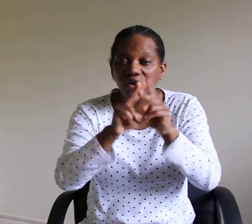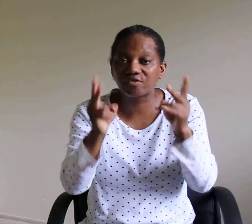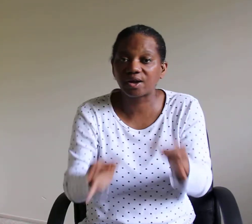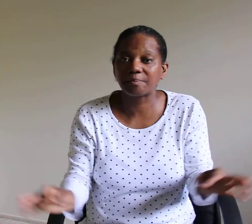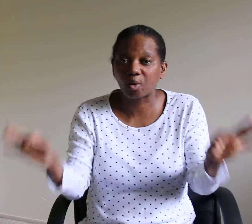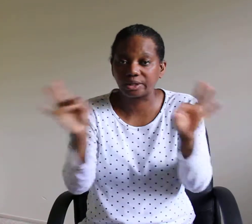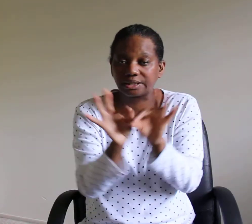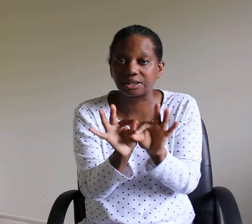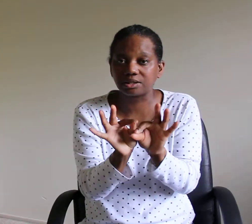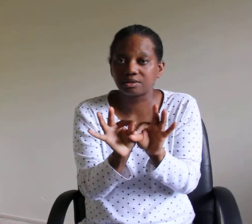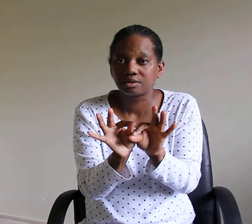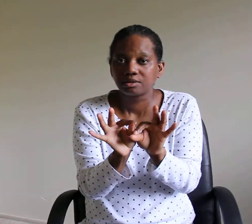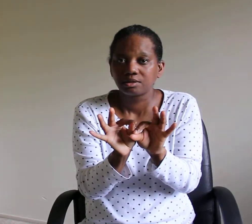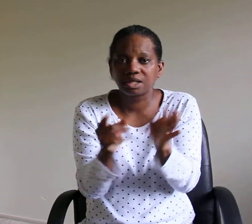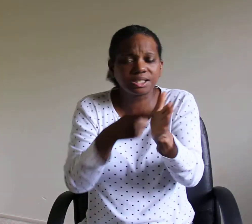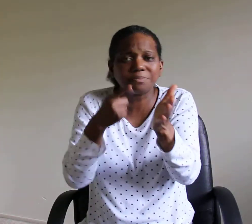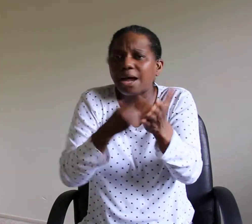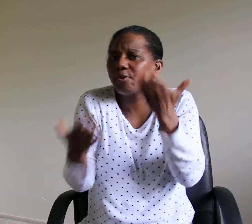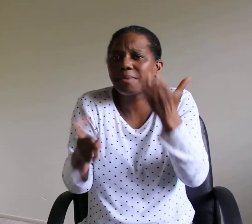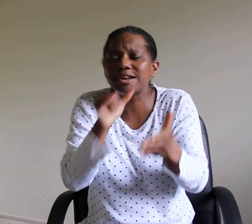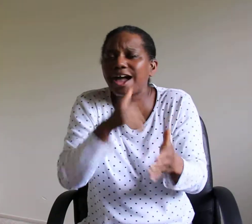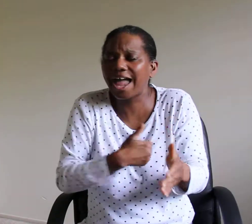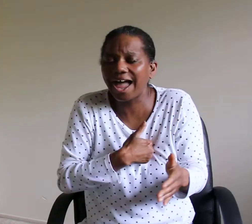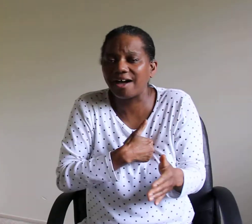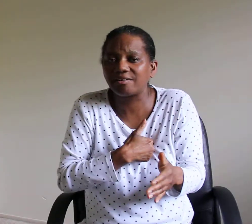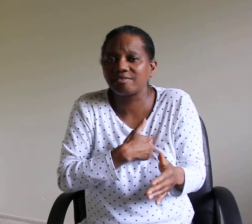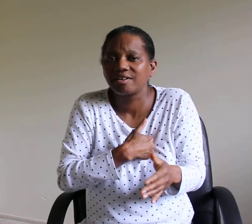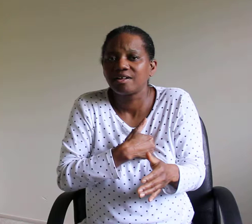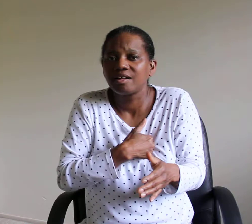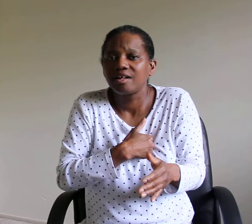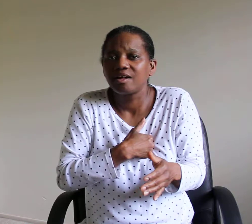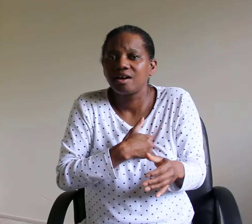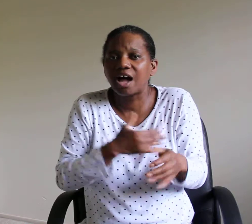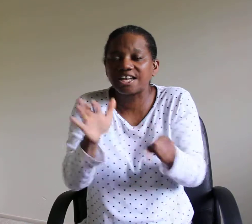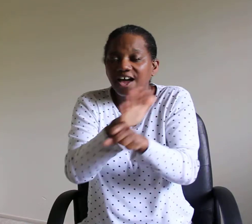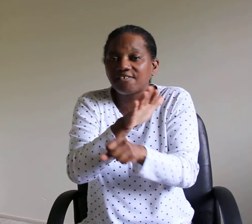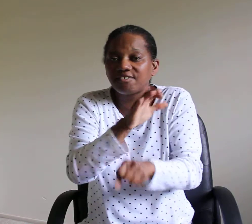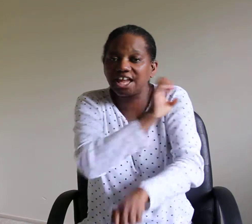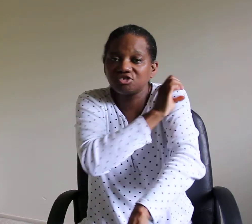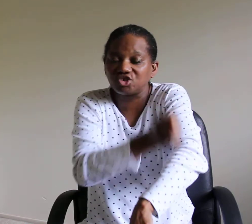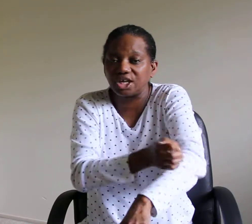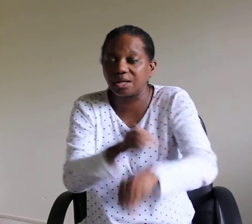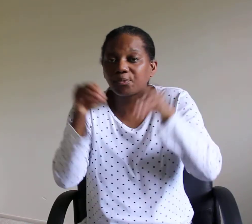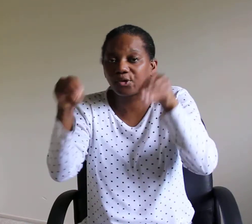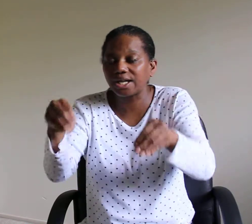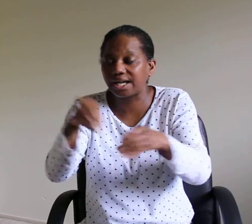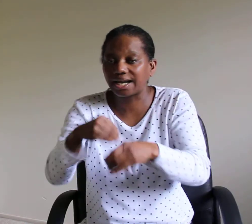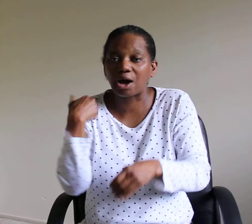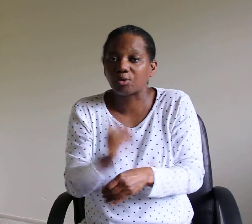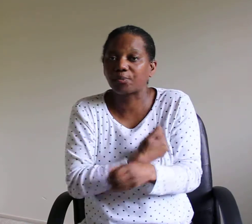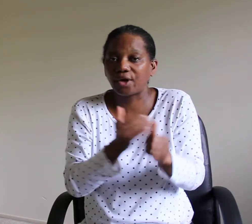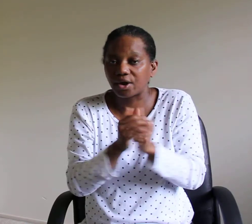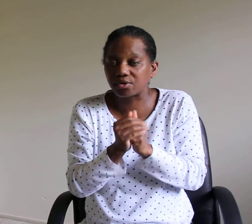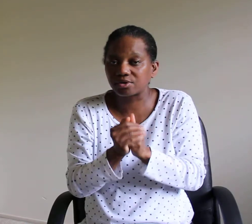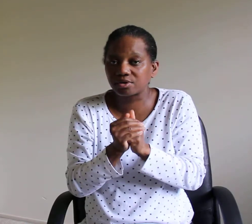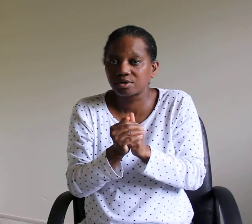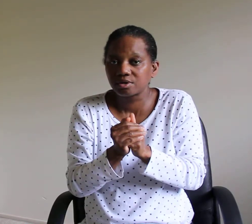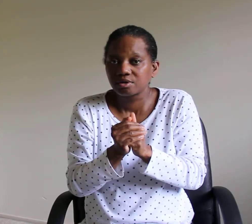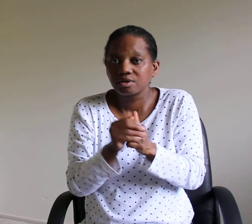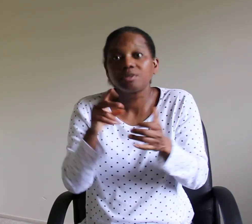very important. Because sometimes we may not have enough energy to put in our prayer. That